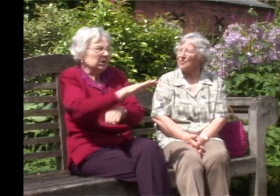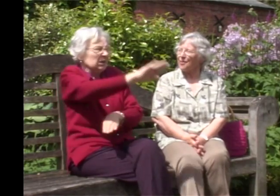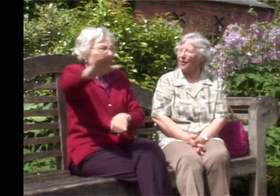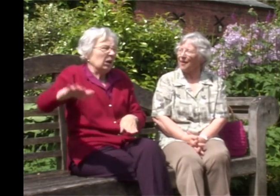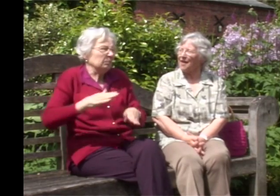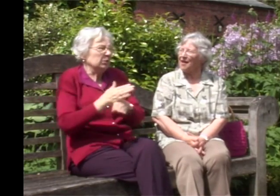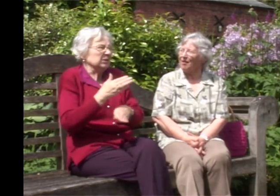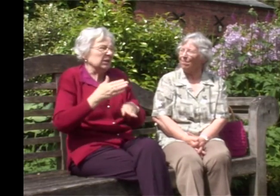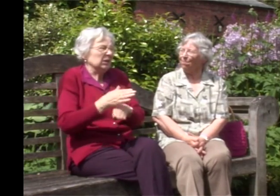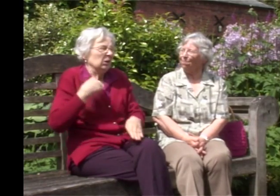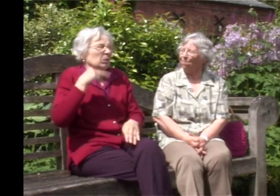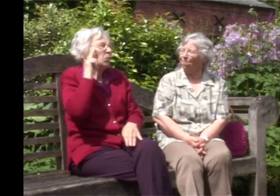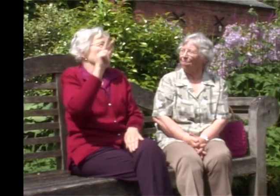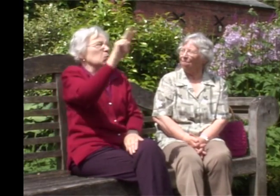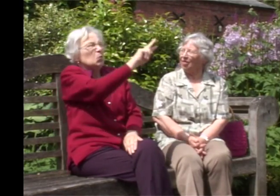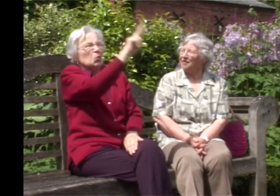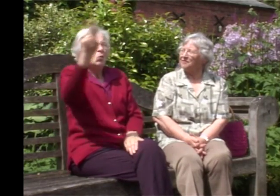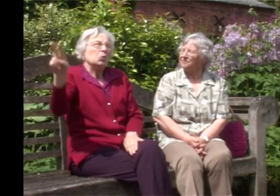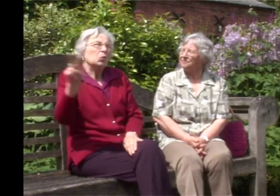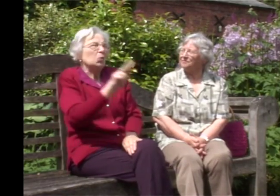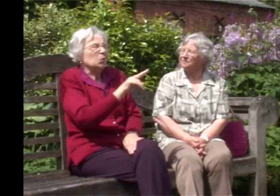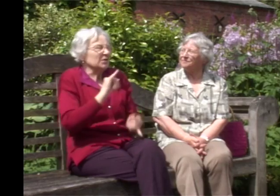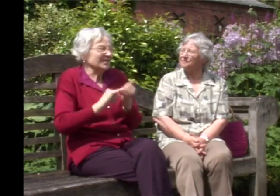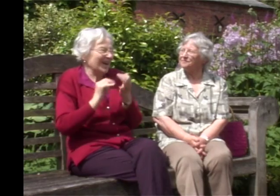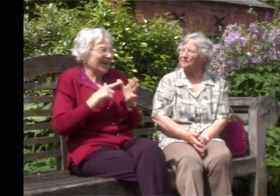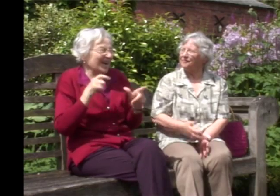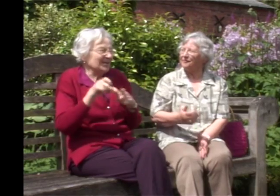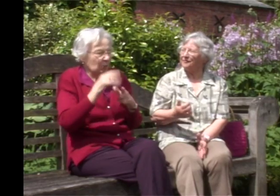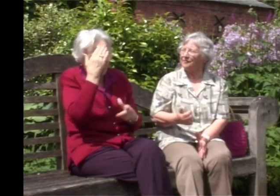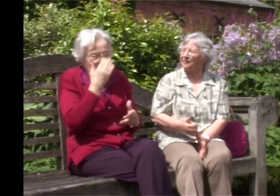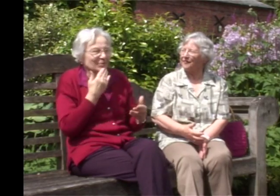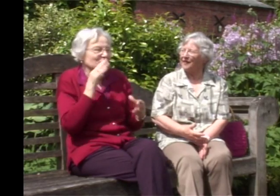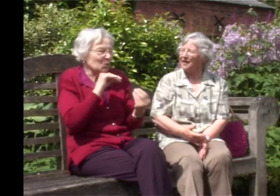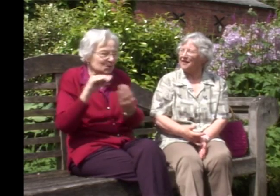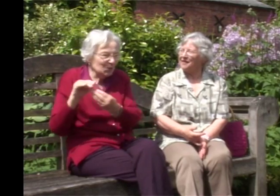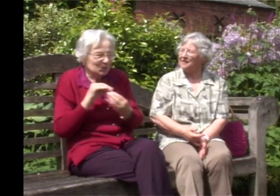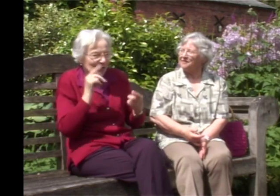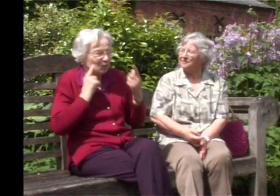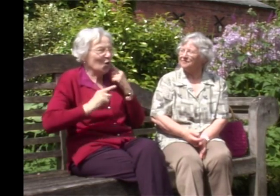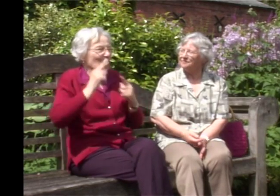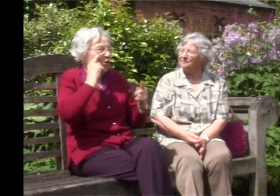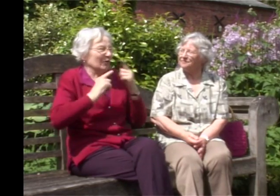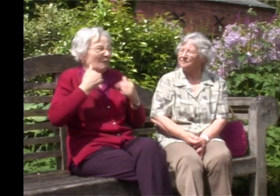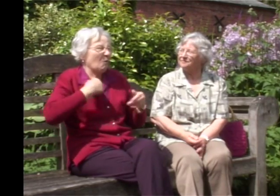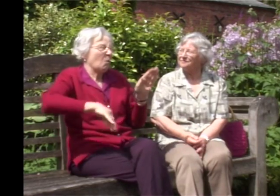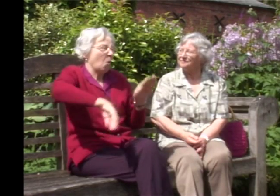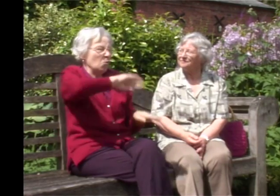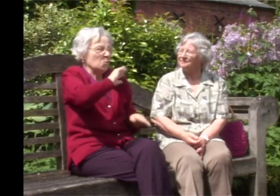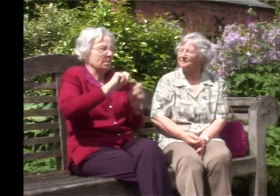busy looking for the injured. We stood and stared at the ruins. It was so sad. People were talking and